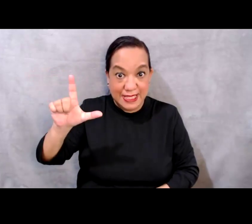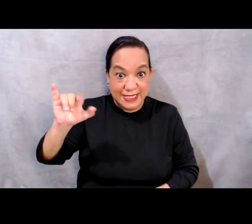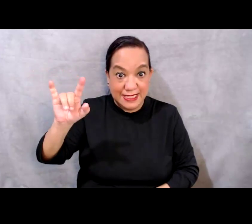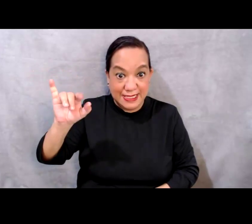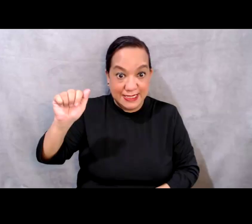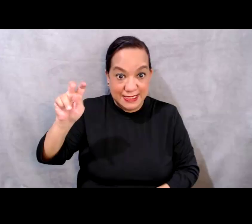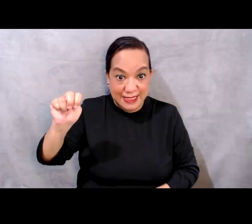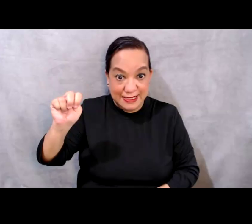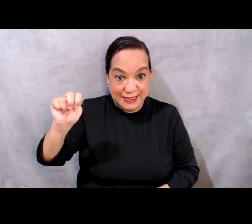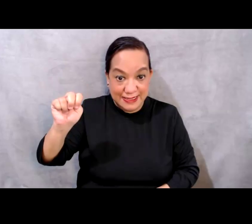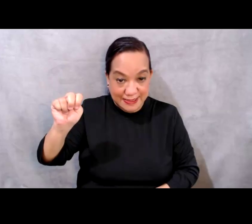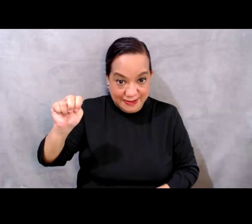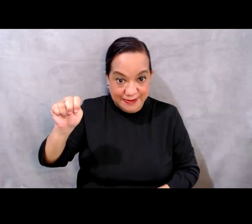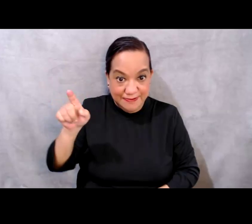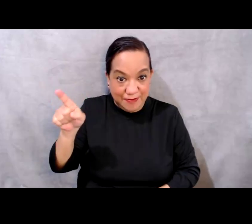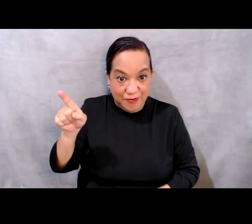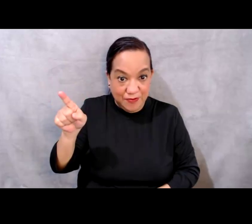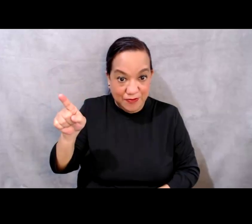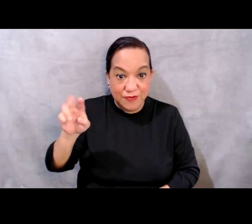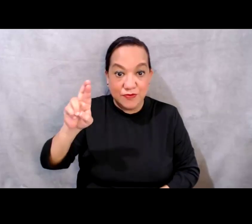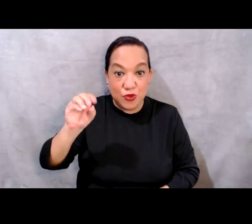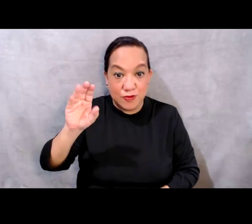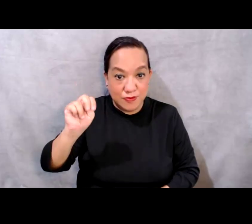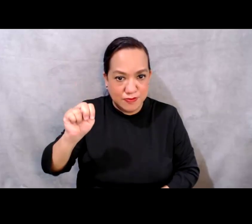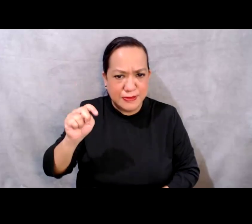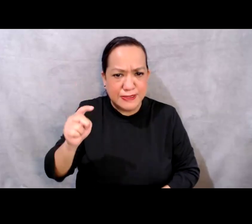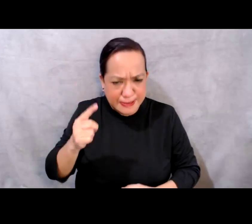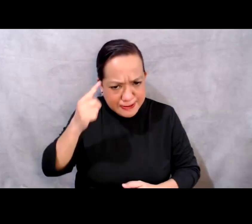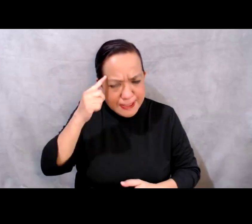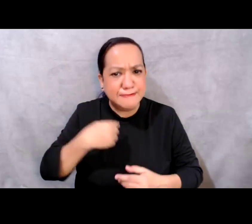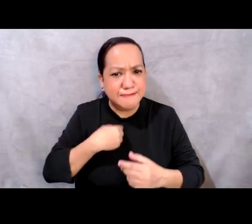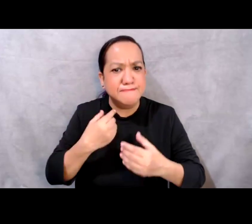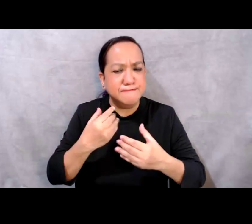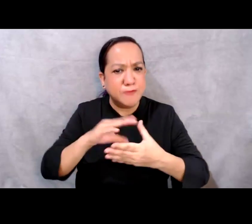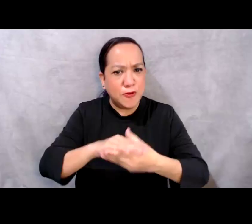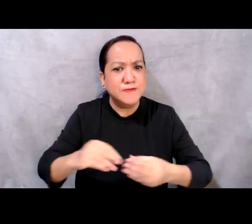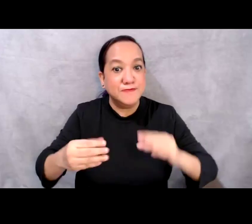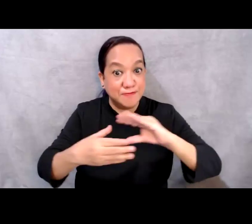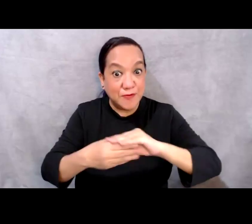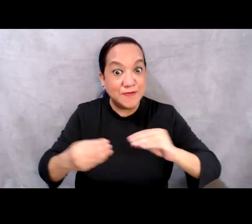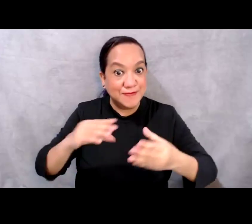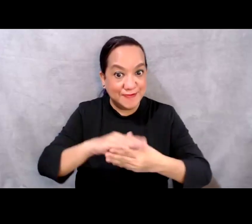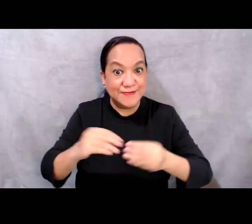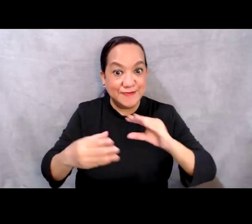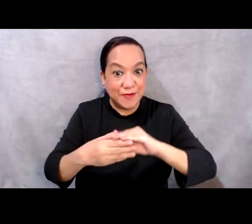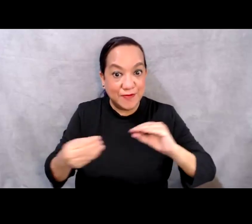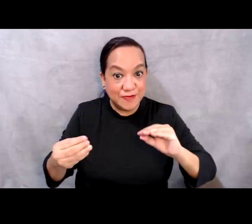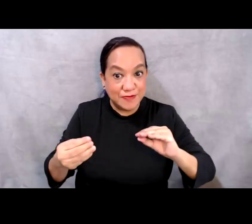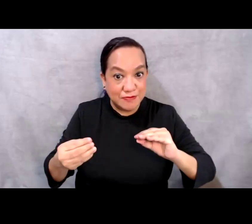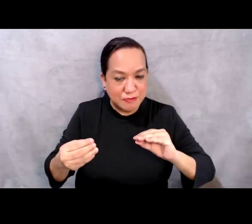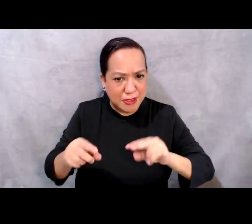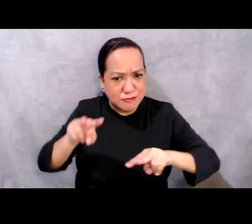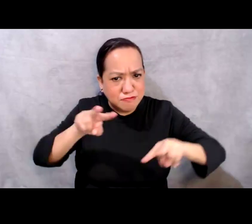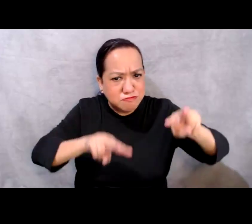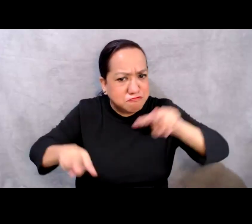The compliance review panel found the Asian Development Bank management to have violated 4 or